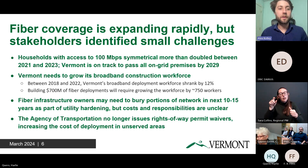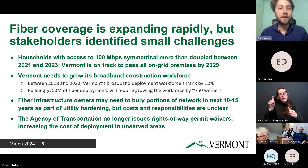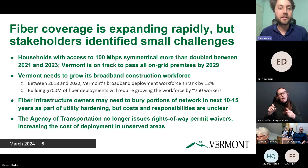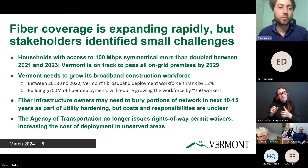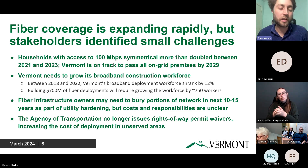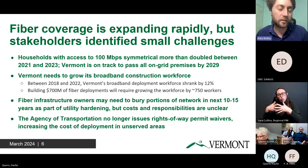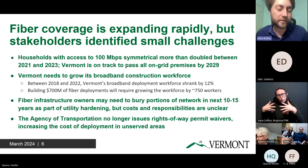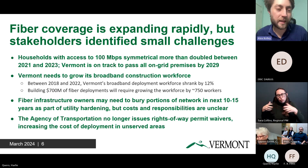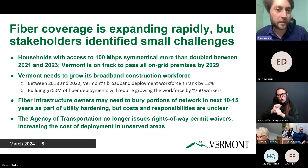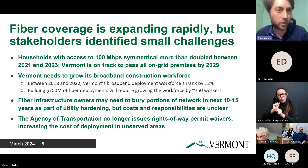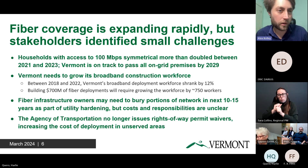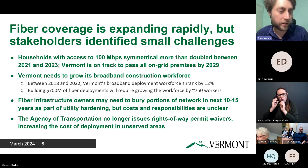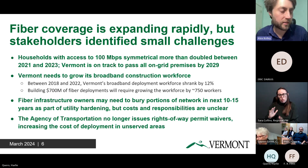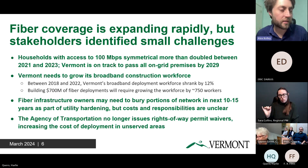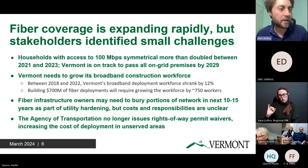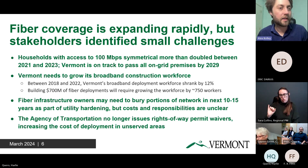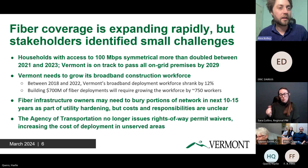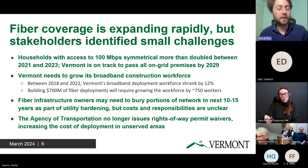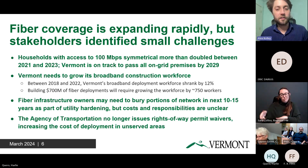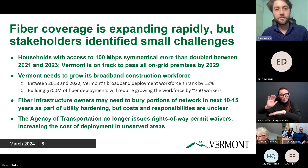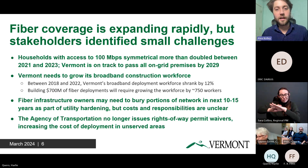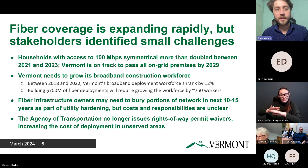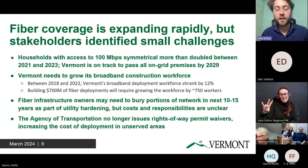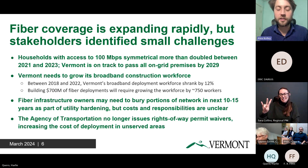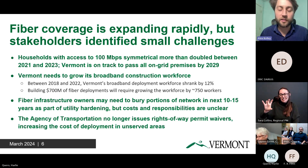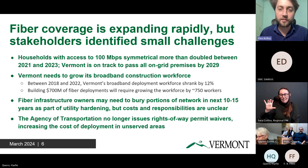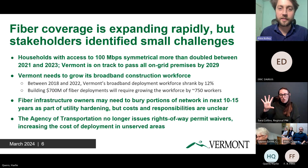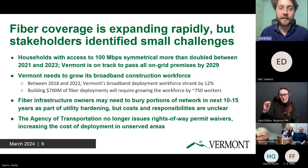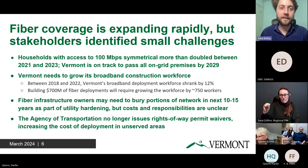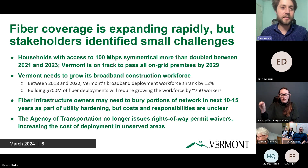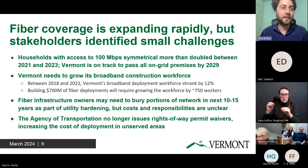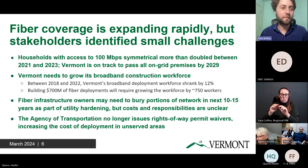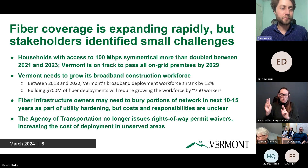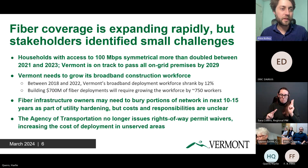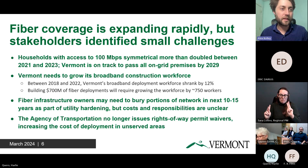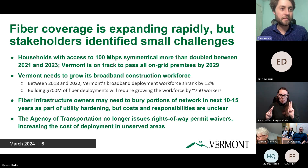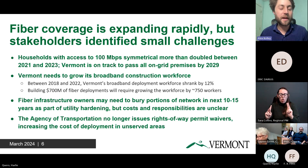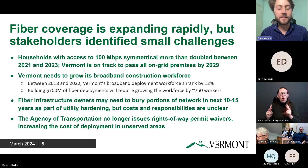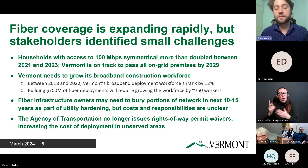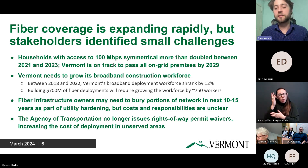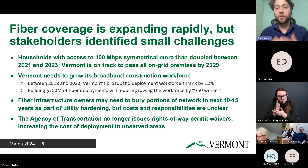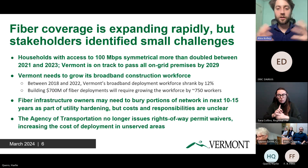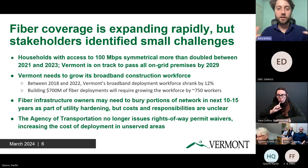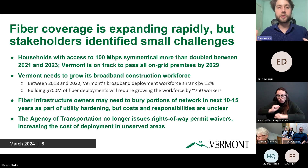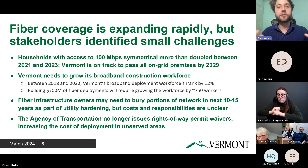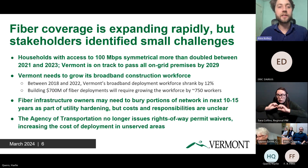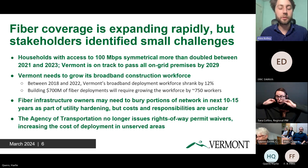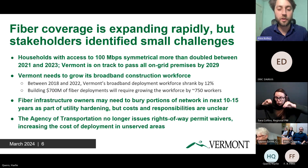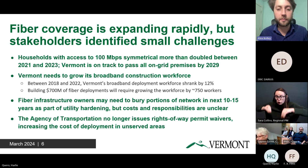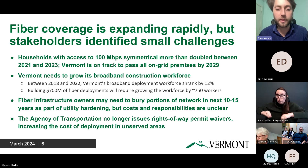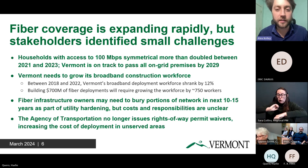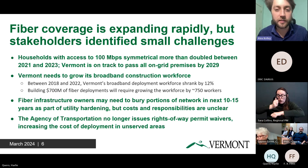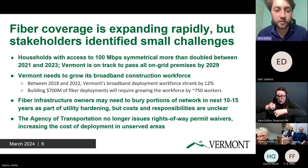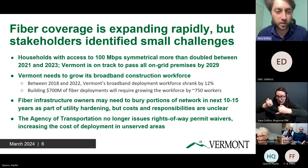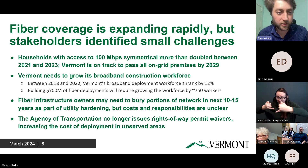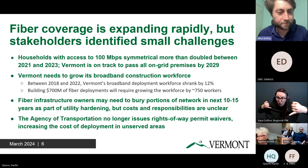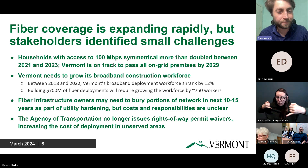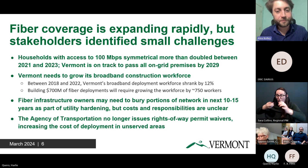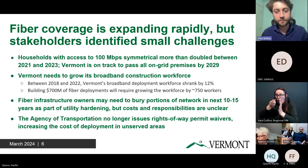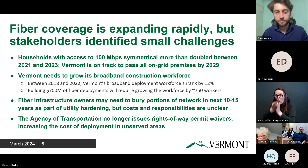the top 12 categories of occupations that impact or are associated with